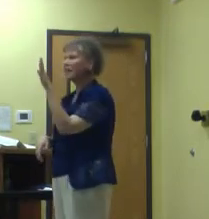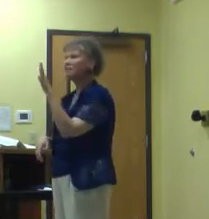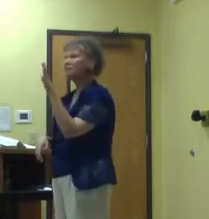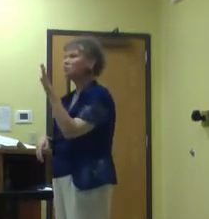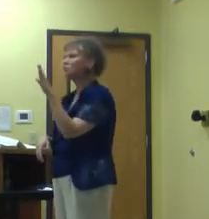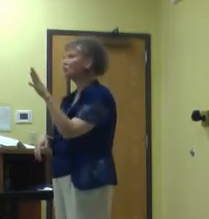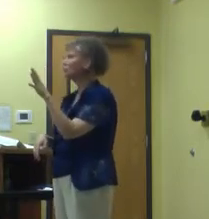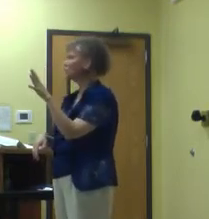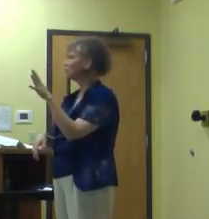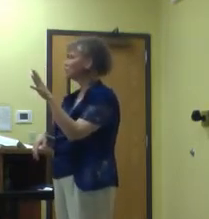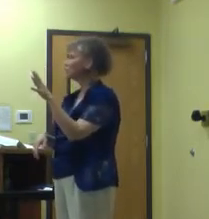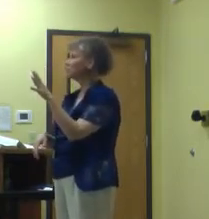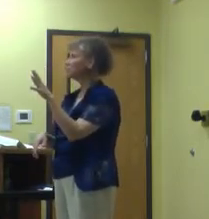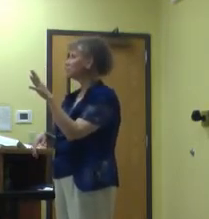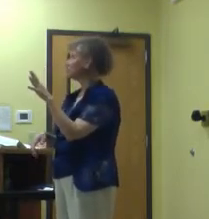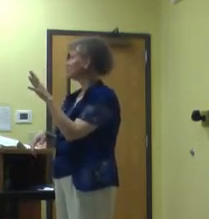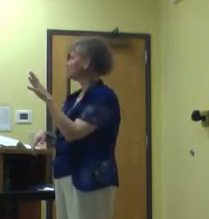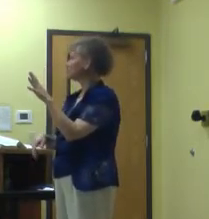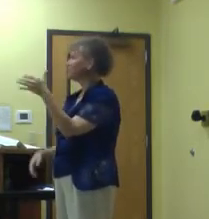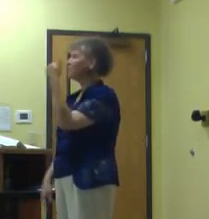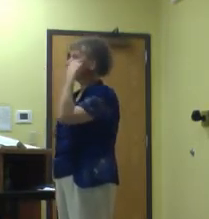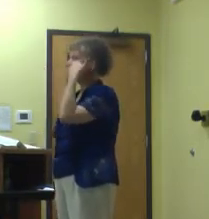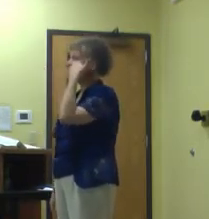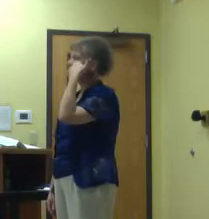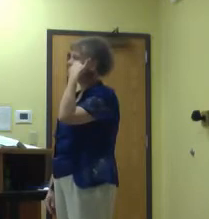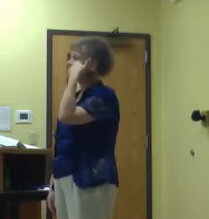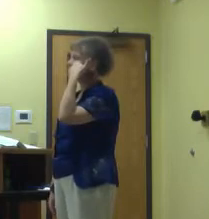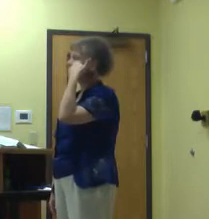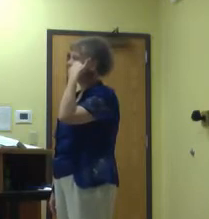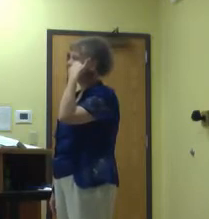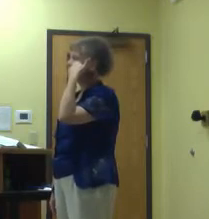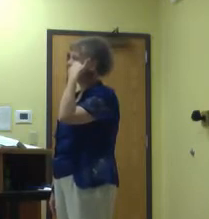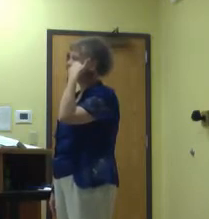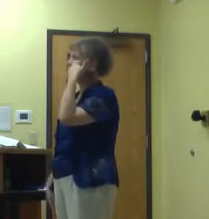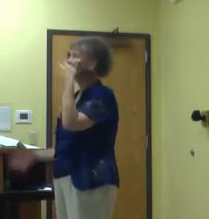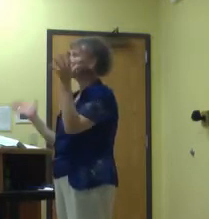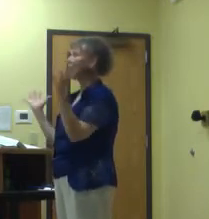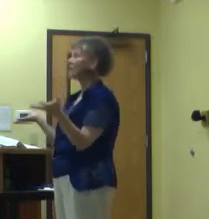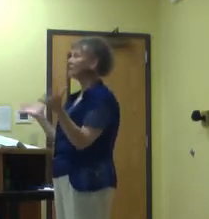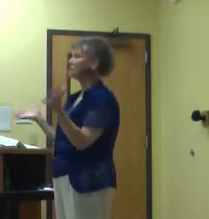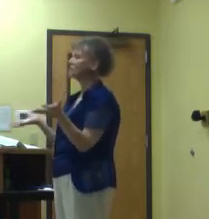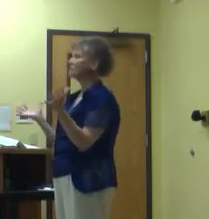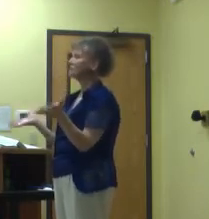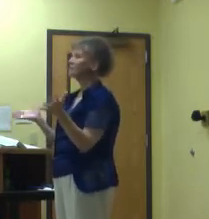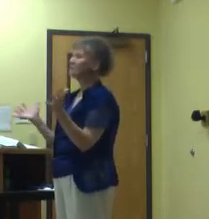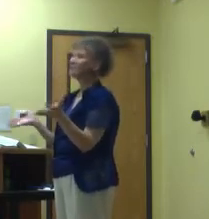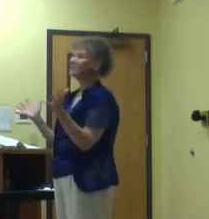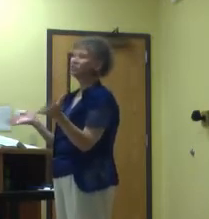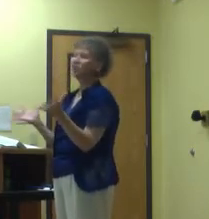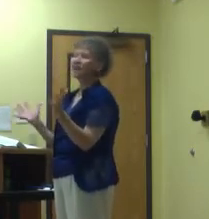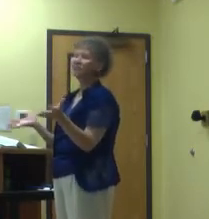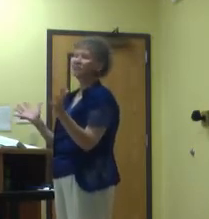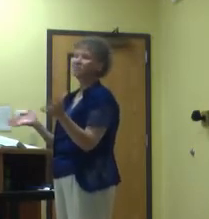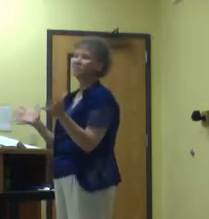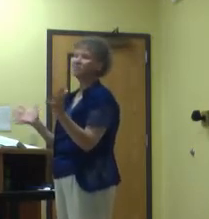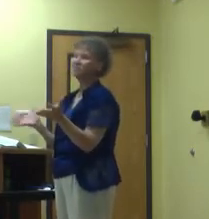that you were struggling with? Phone, right? Chat. Chat.